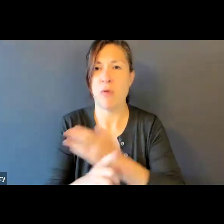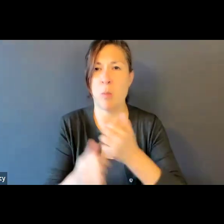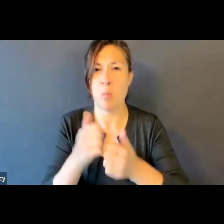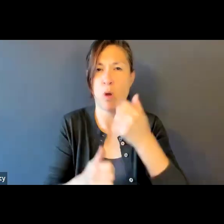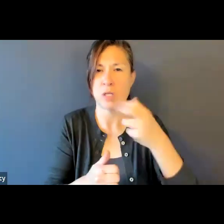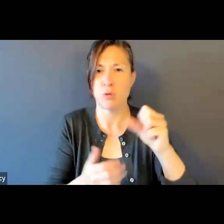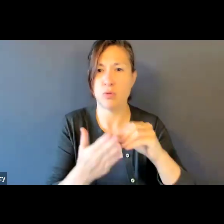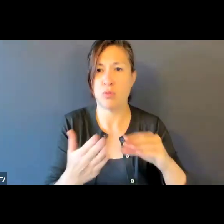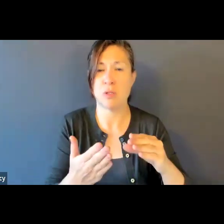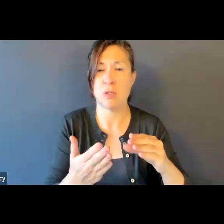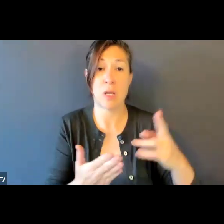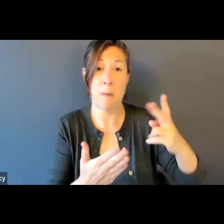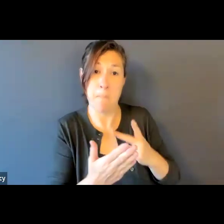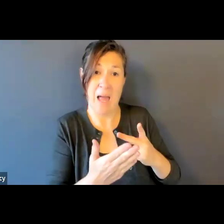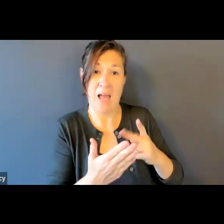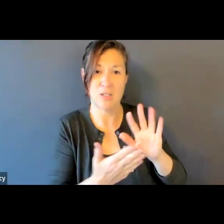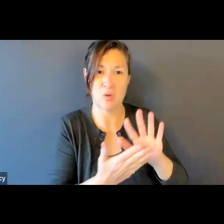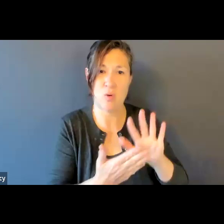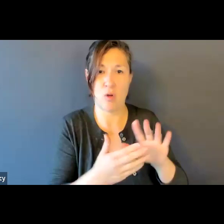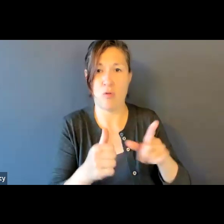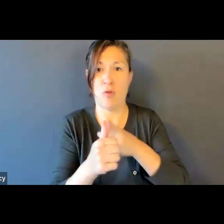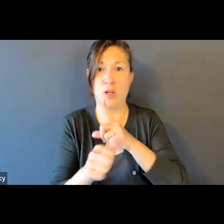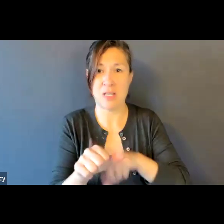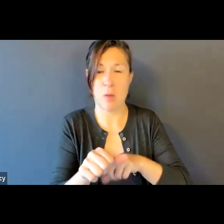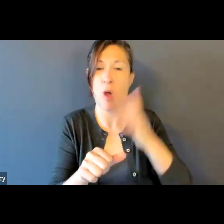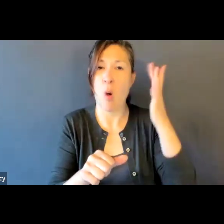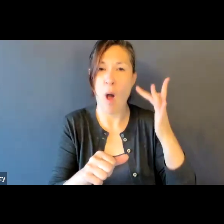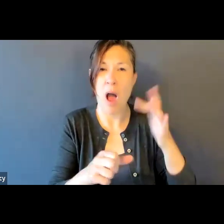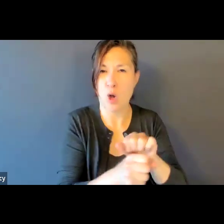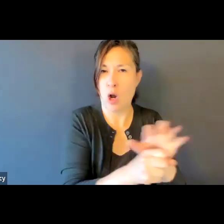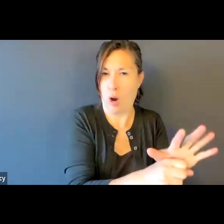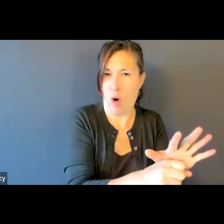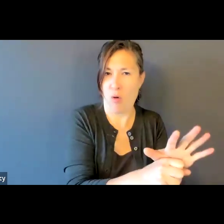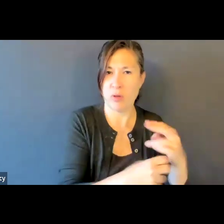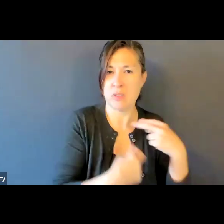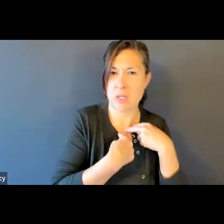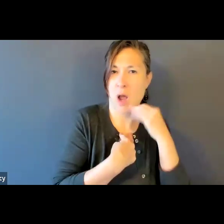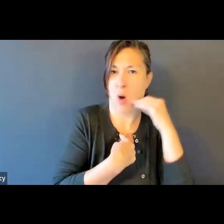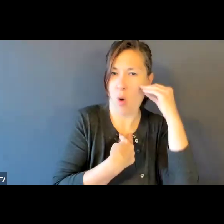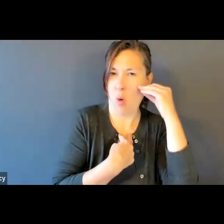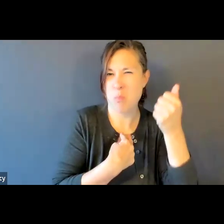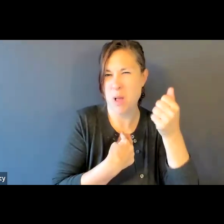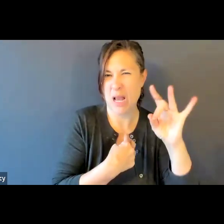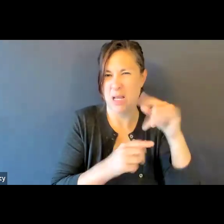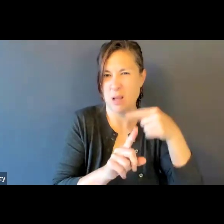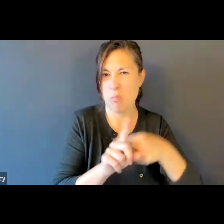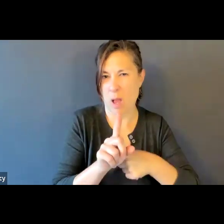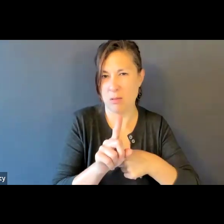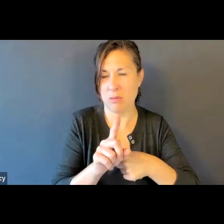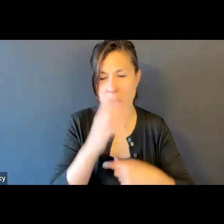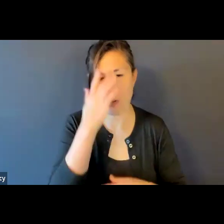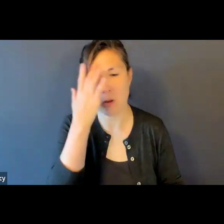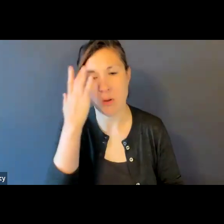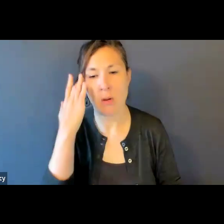to school for the first time. They had been almost 18 months remote because of the pandemic. We've